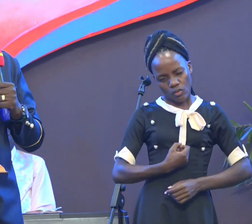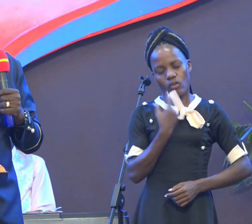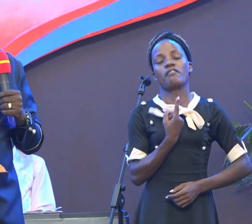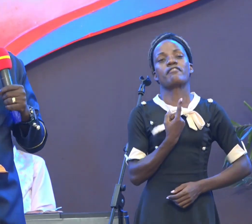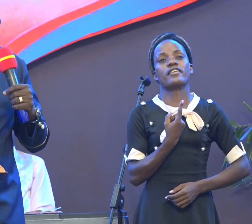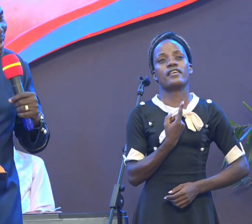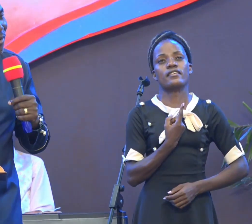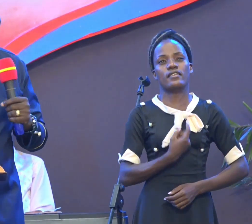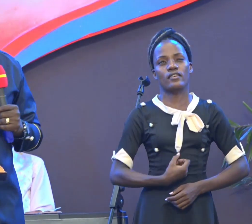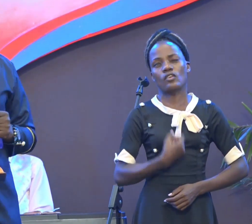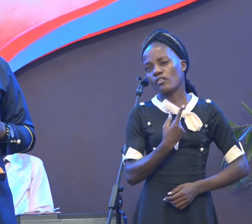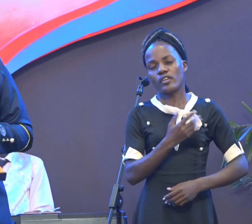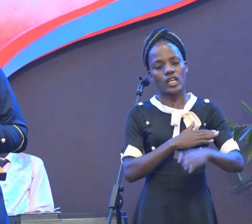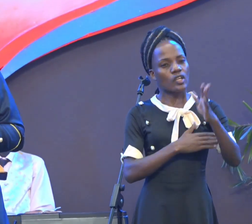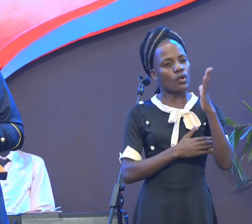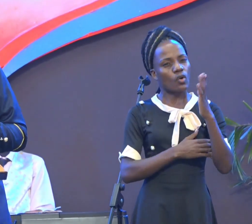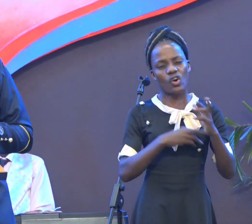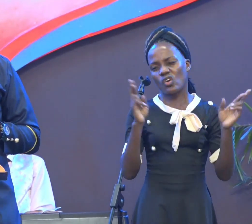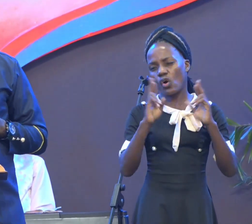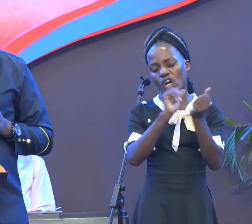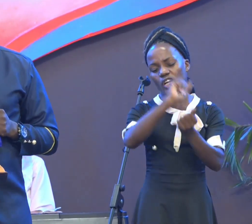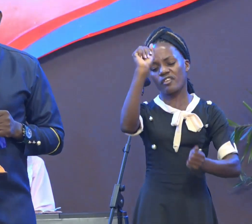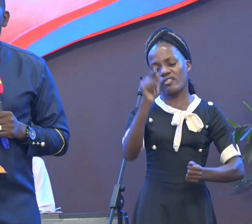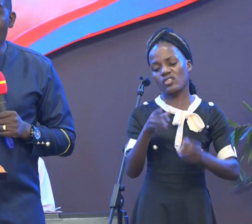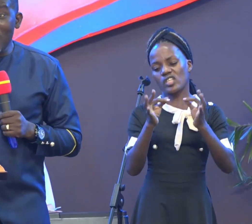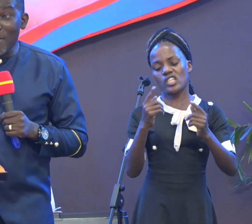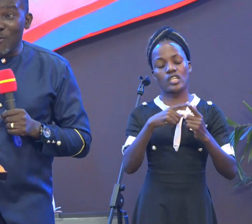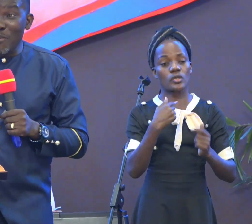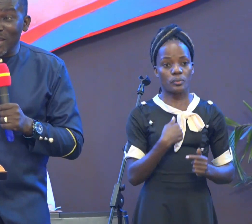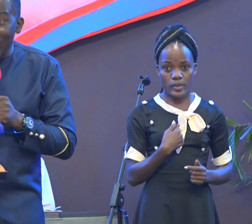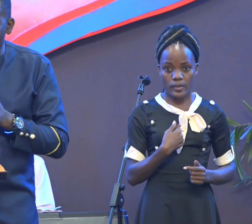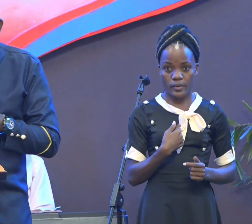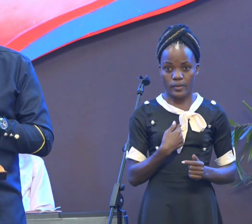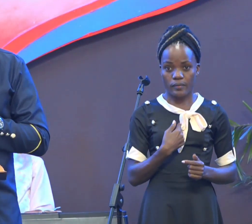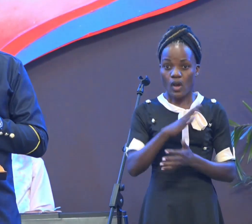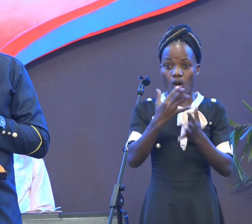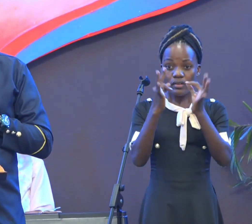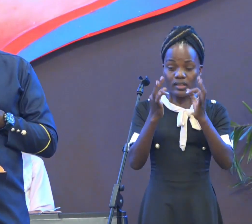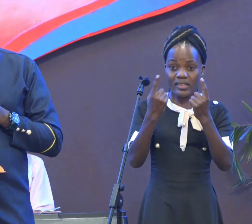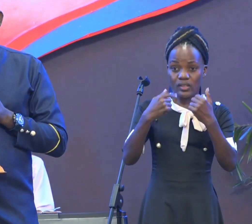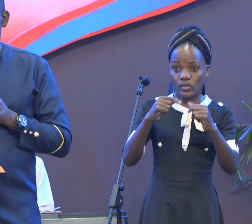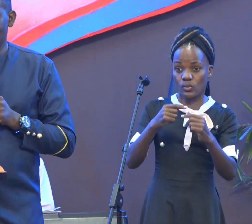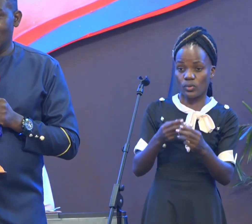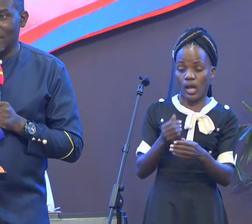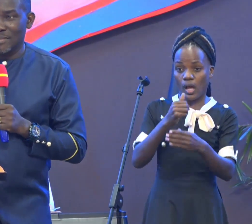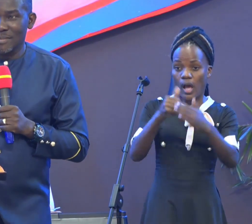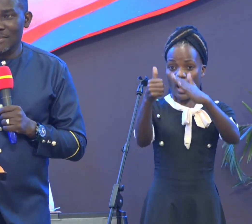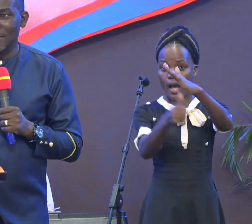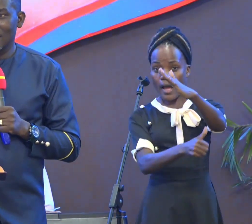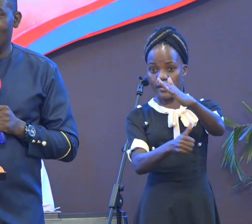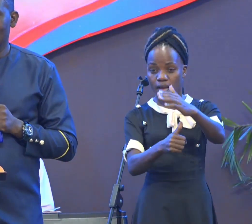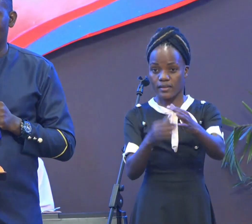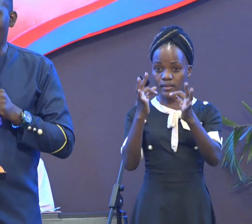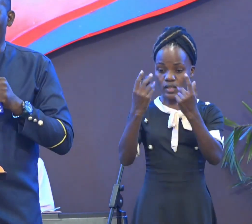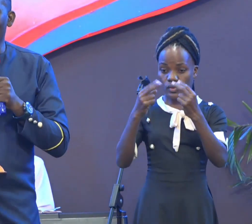when you're encouraged that this is what the Lord was revealing to me, all those falling the things of the